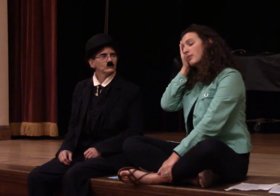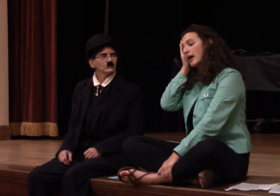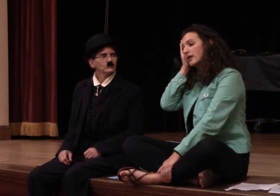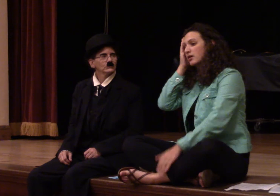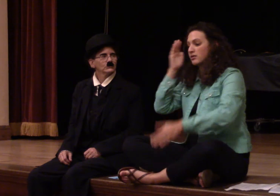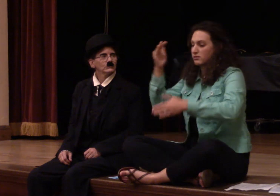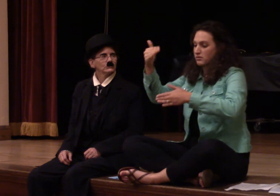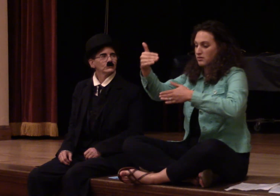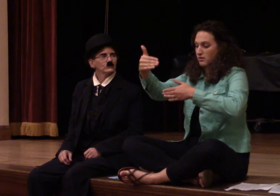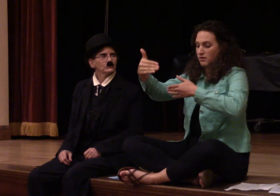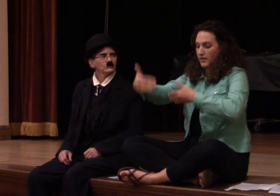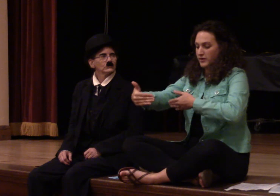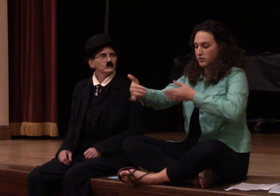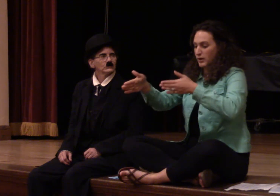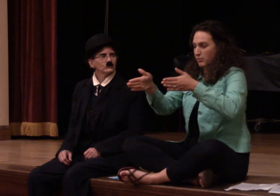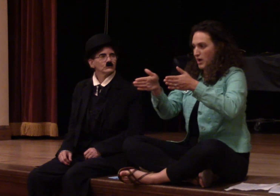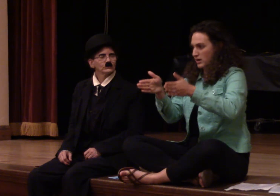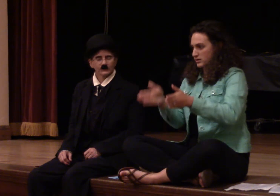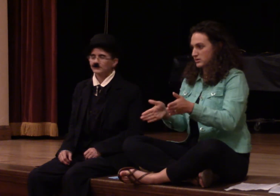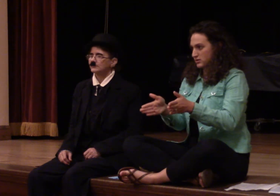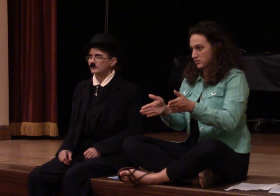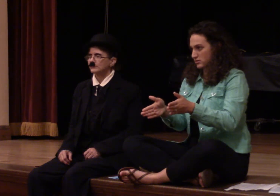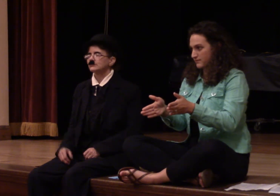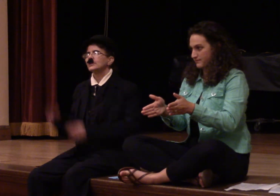bed, and then you'd make a box.